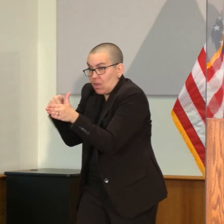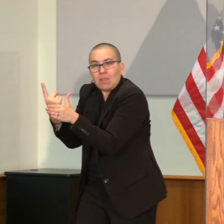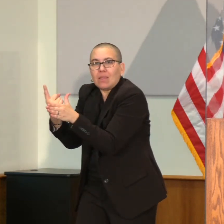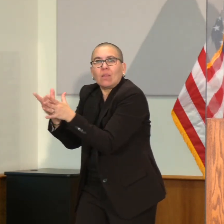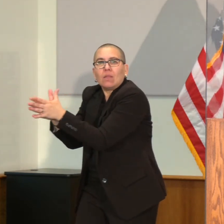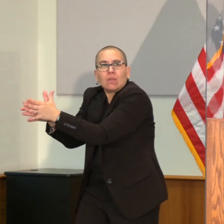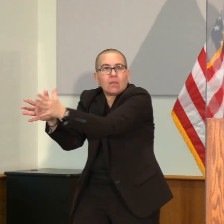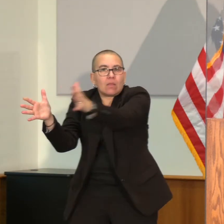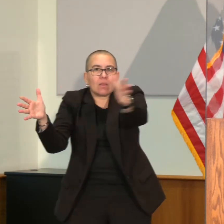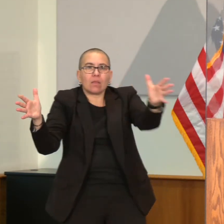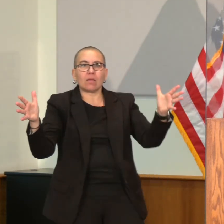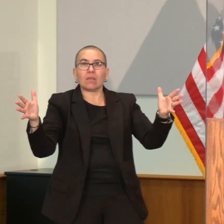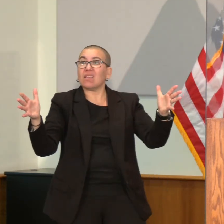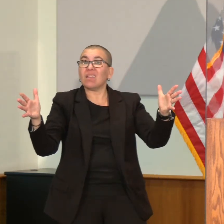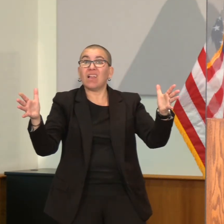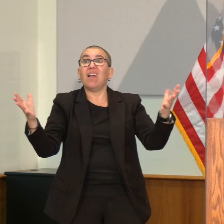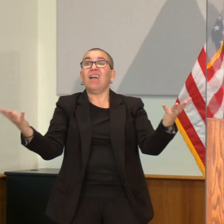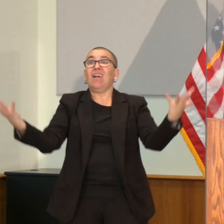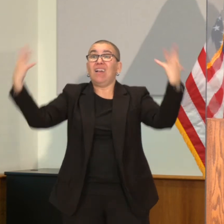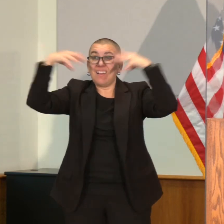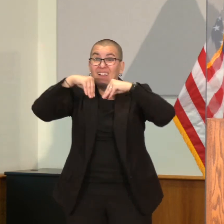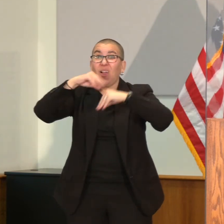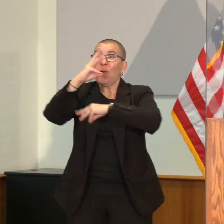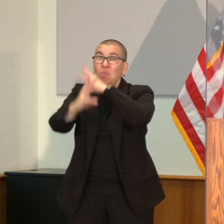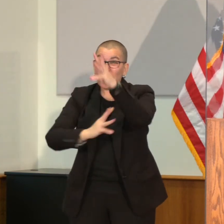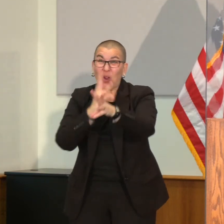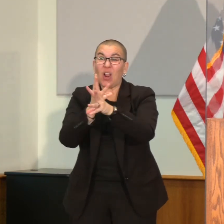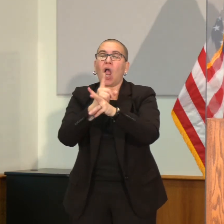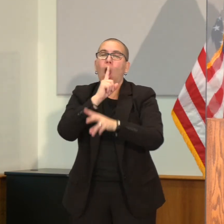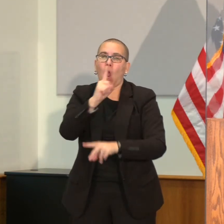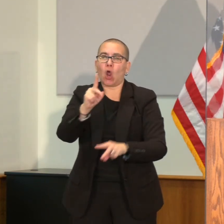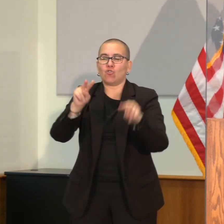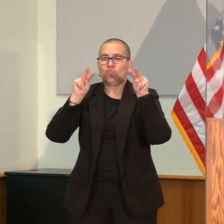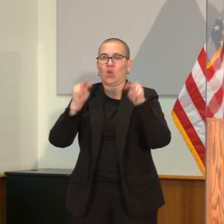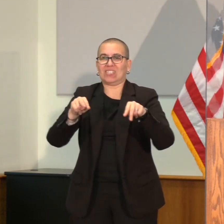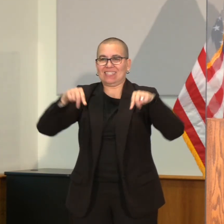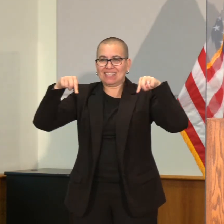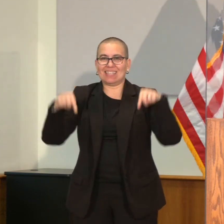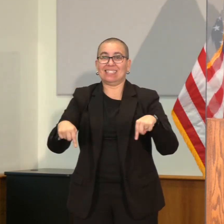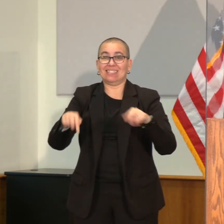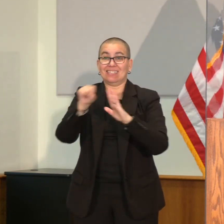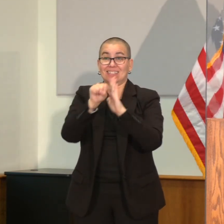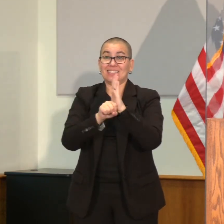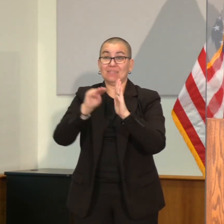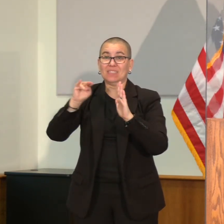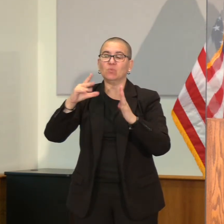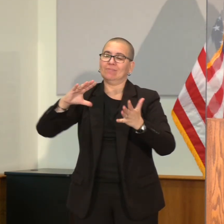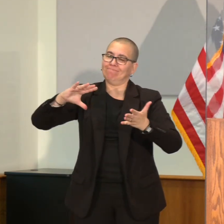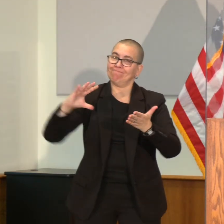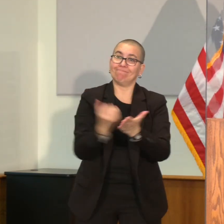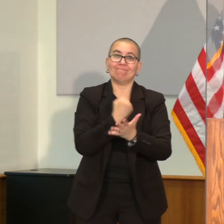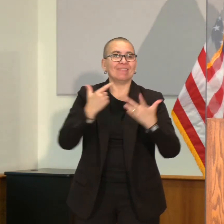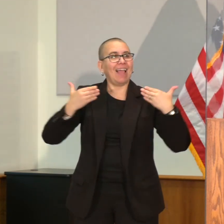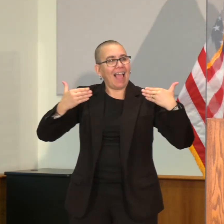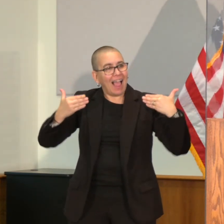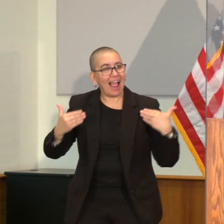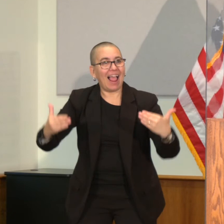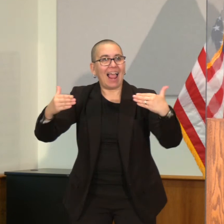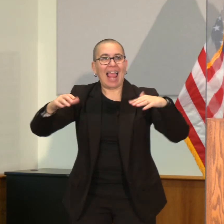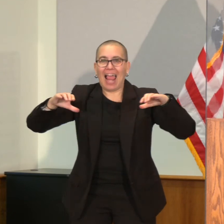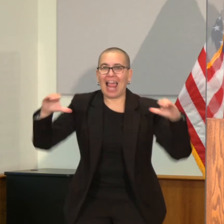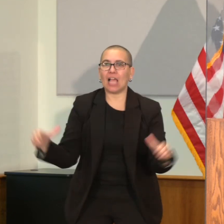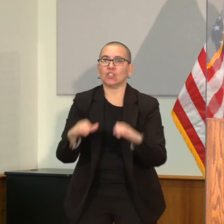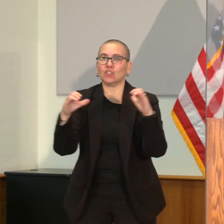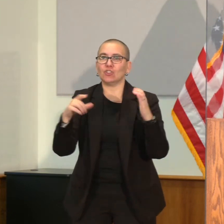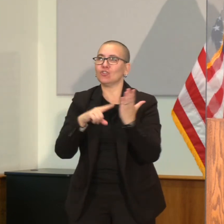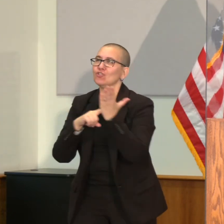watching. As Minnesotans, we have a tremendous opportunity to take real action and serve as an example for the rest of the country in